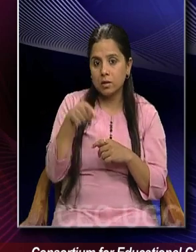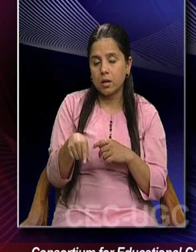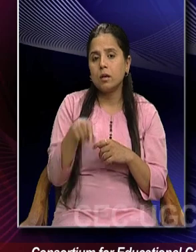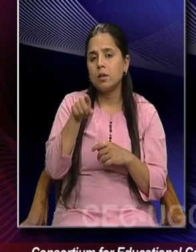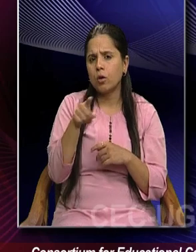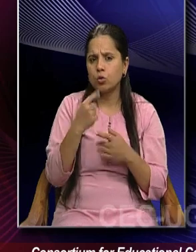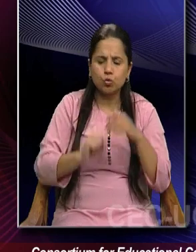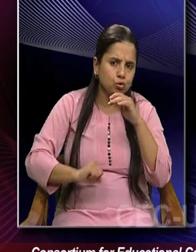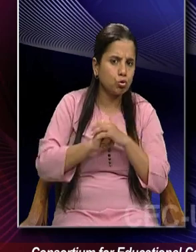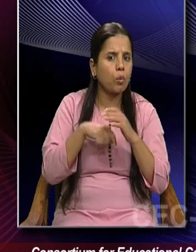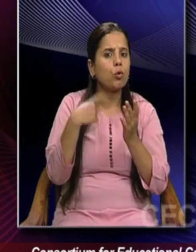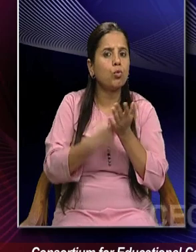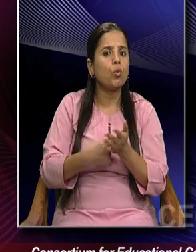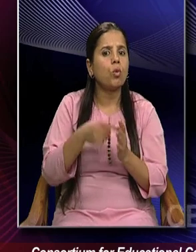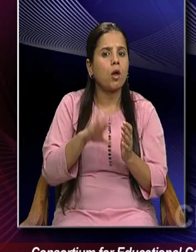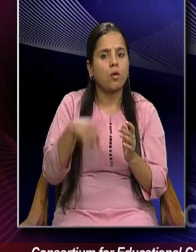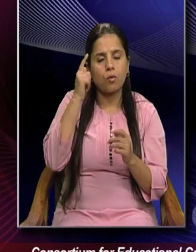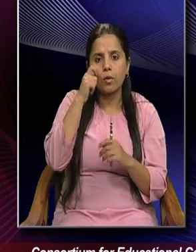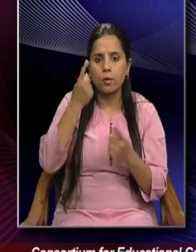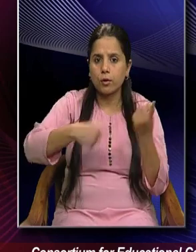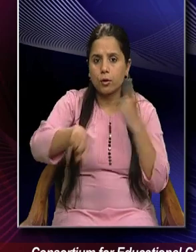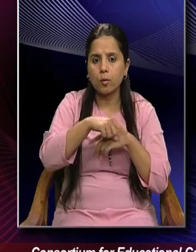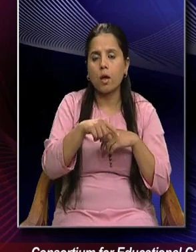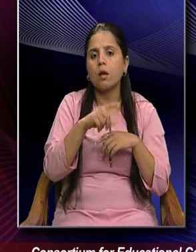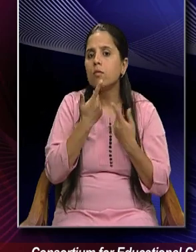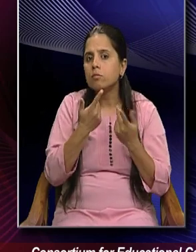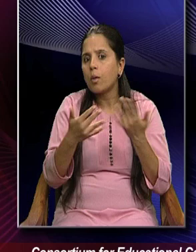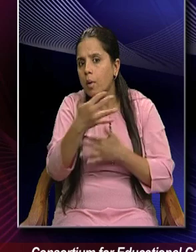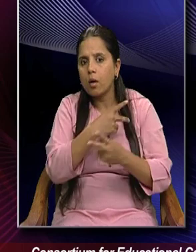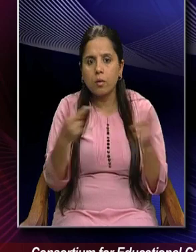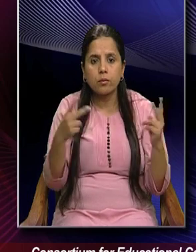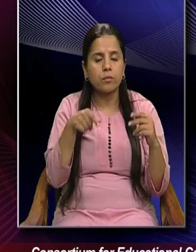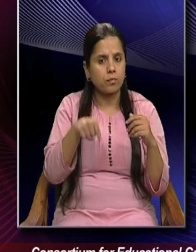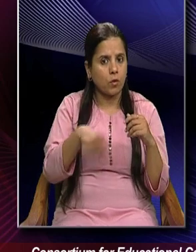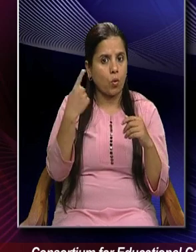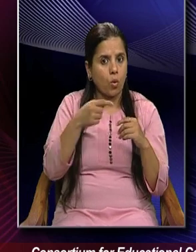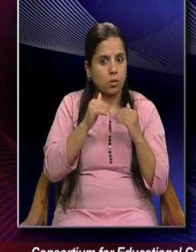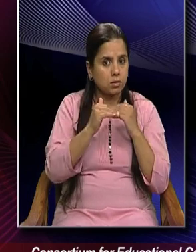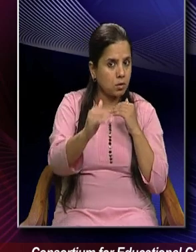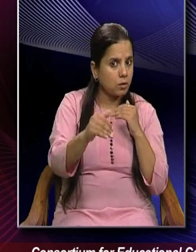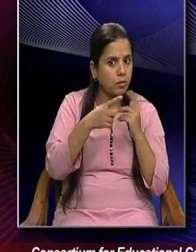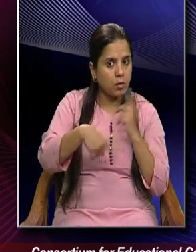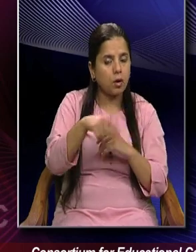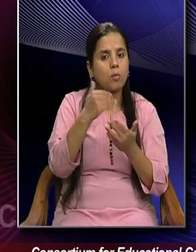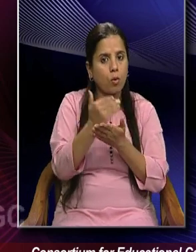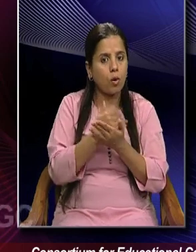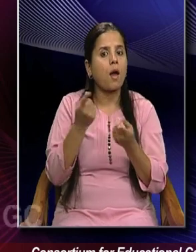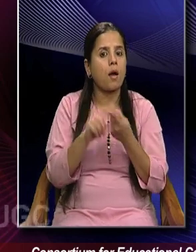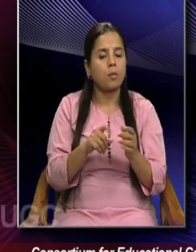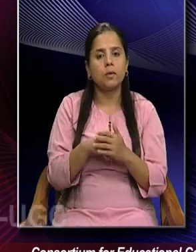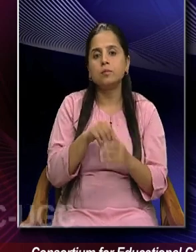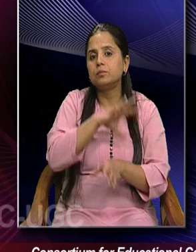foremost principle for humanitarian ground reporting. Go beyond surface level reporting of event.